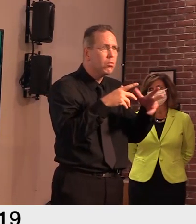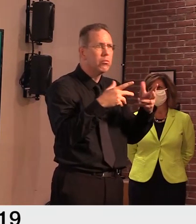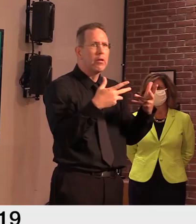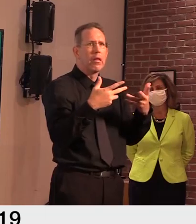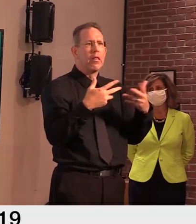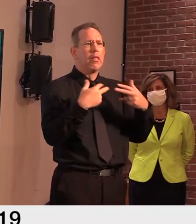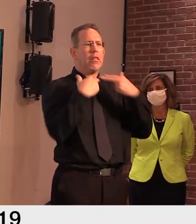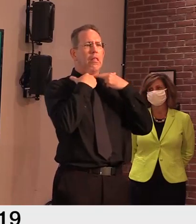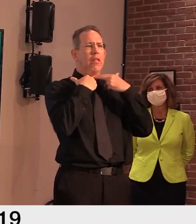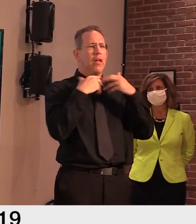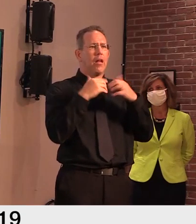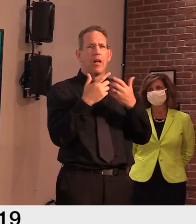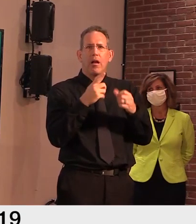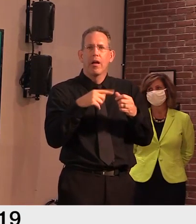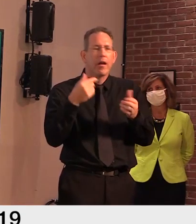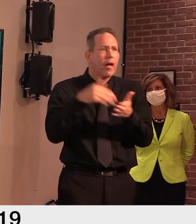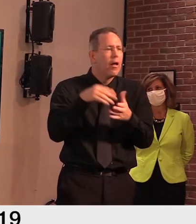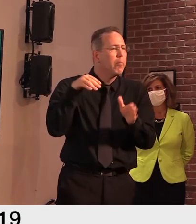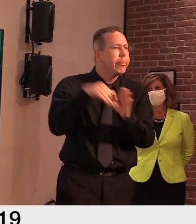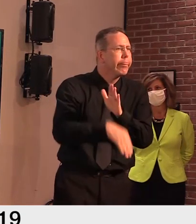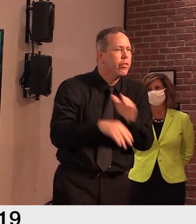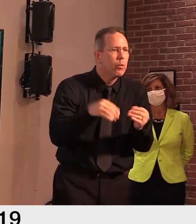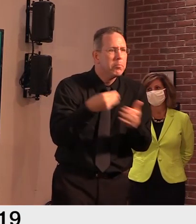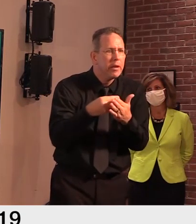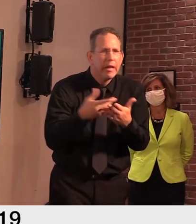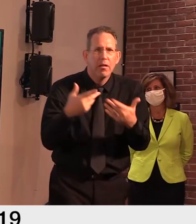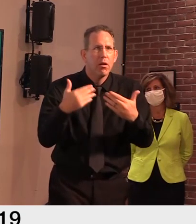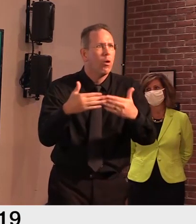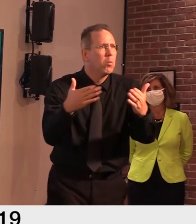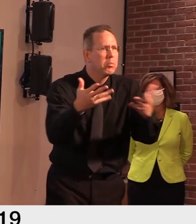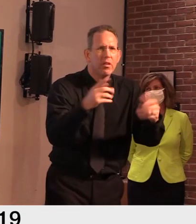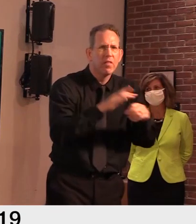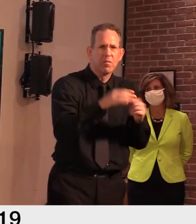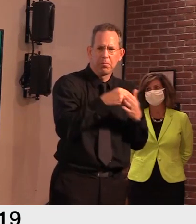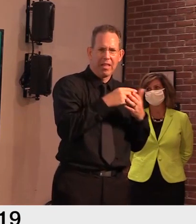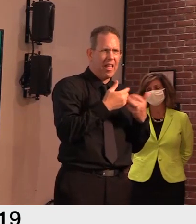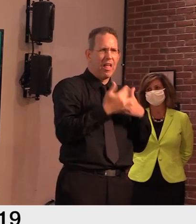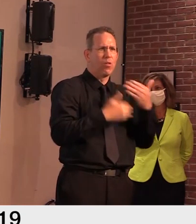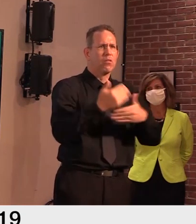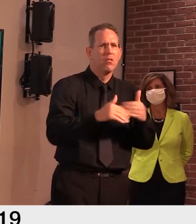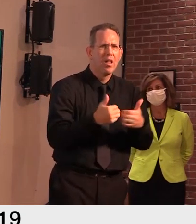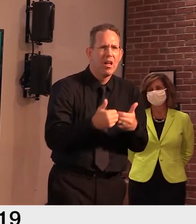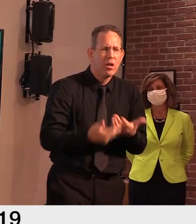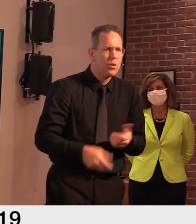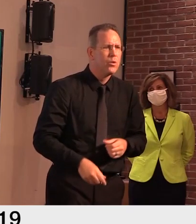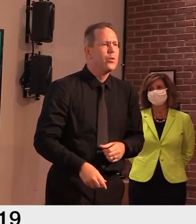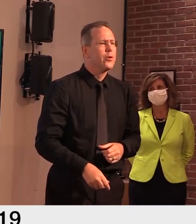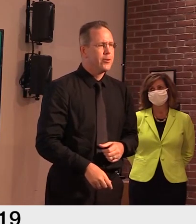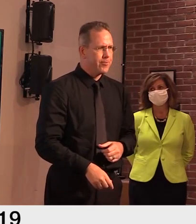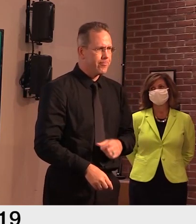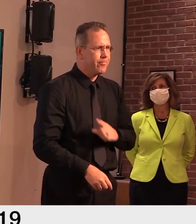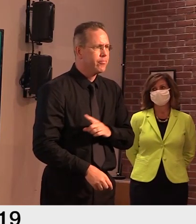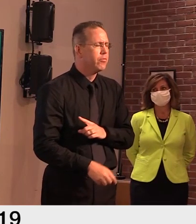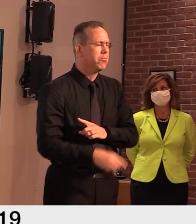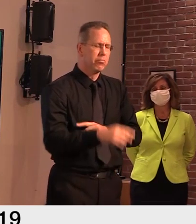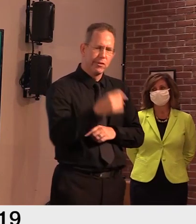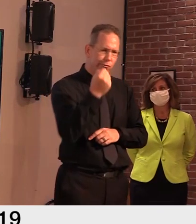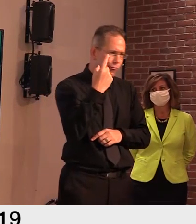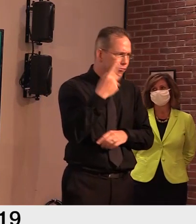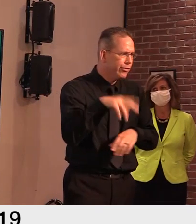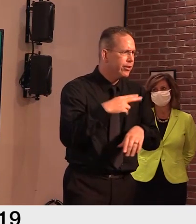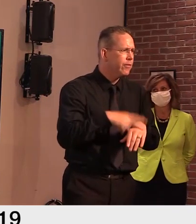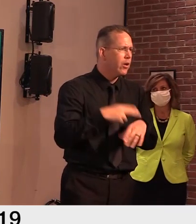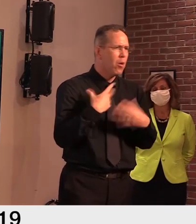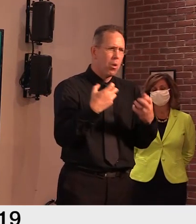think that's soon enough? Well, obviously, we want to get Vermont open up just as quick as we safely can.